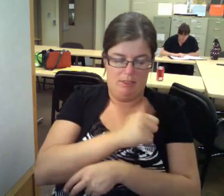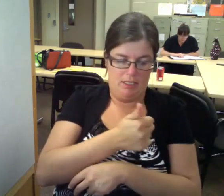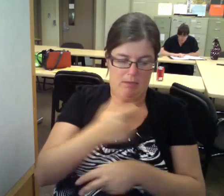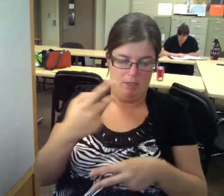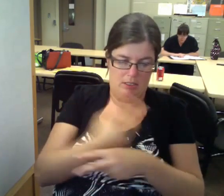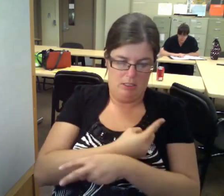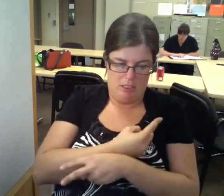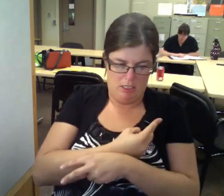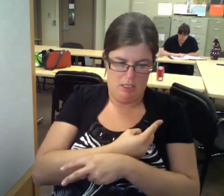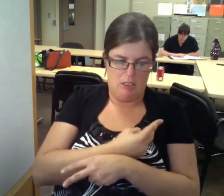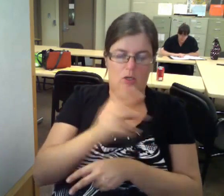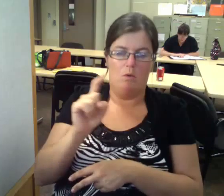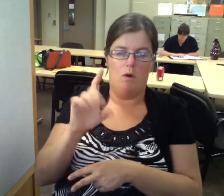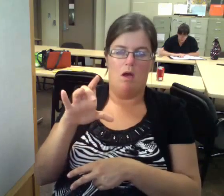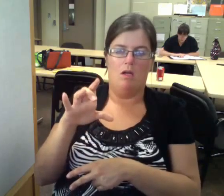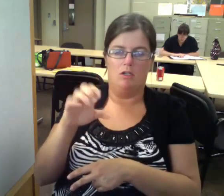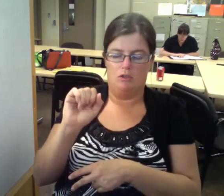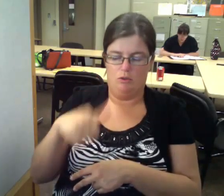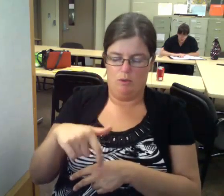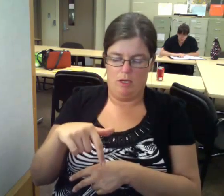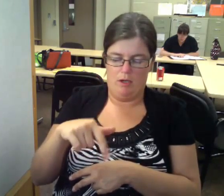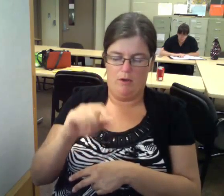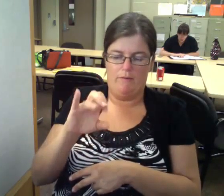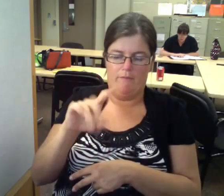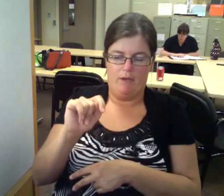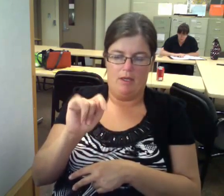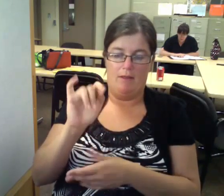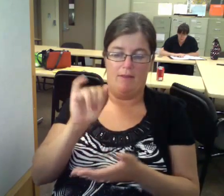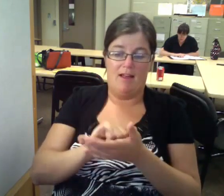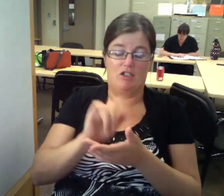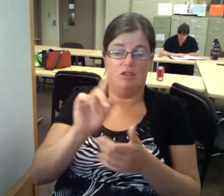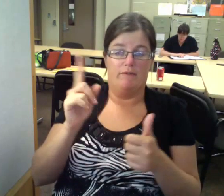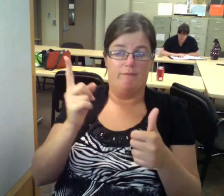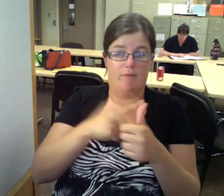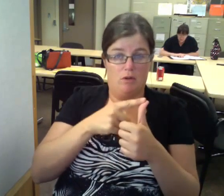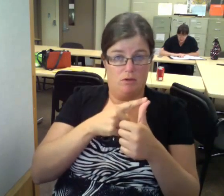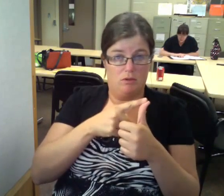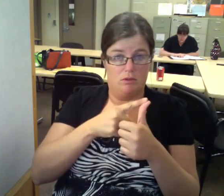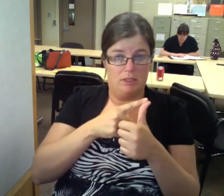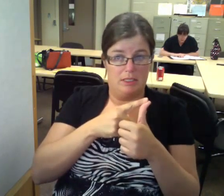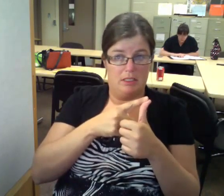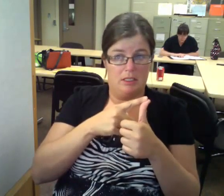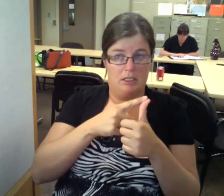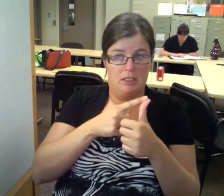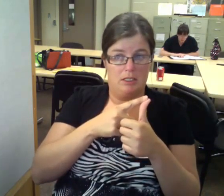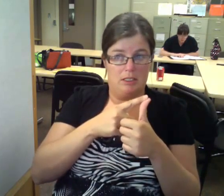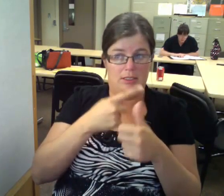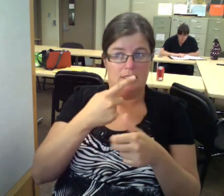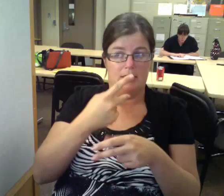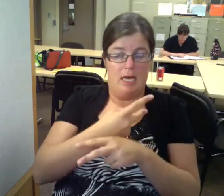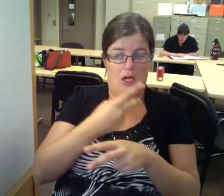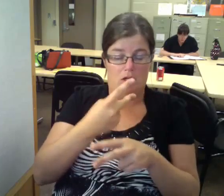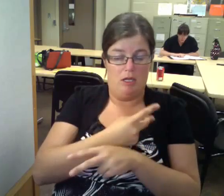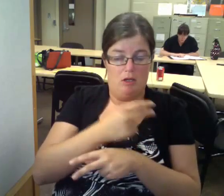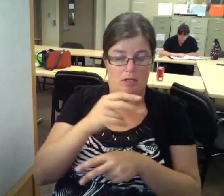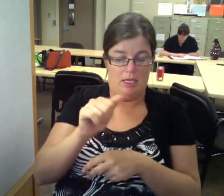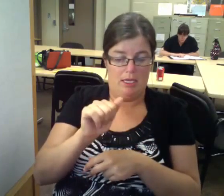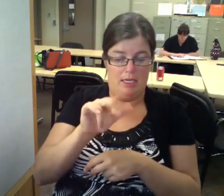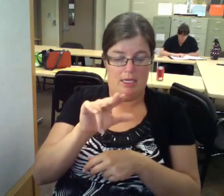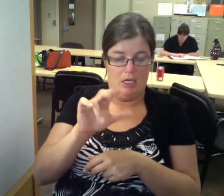Finding the area is the first step to calculate the cost for the cement. The second step is to use that new formula we